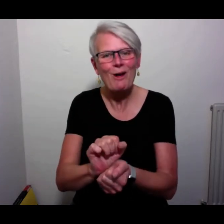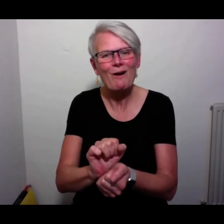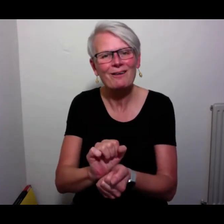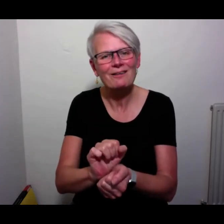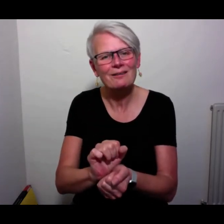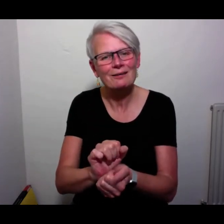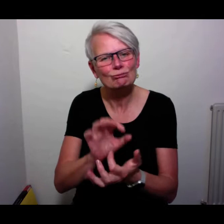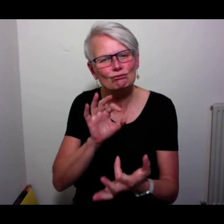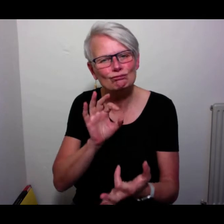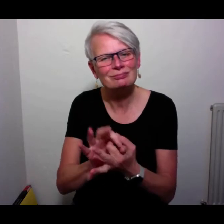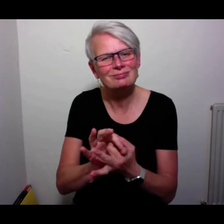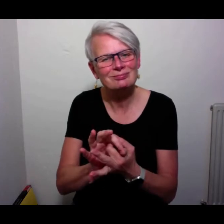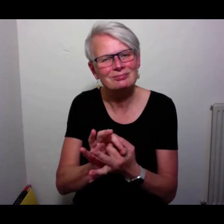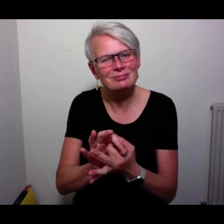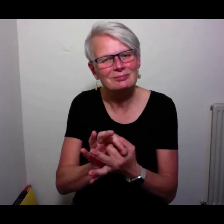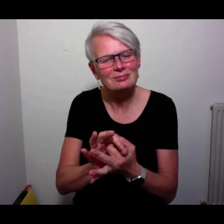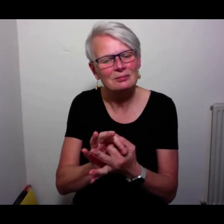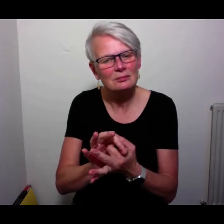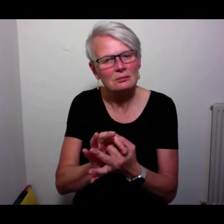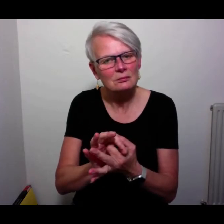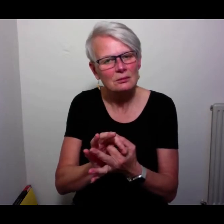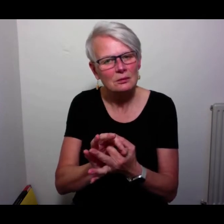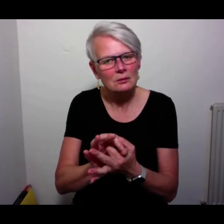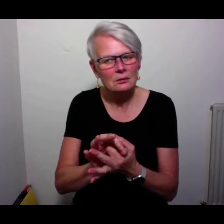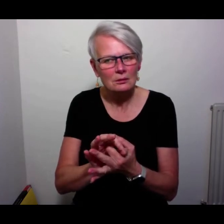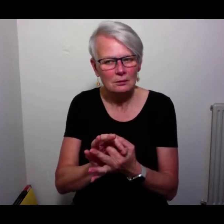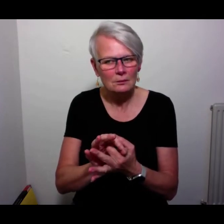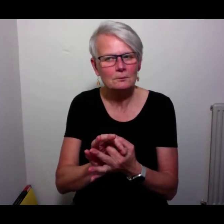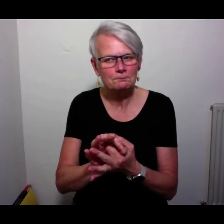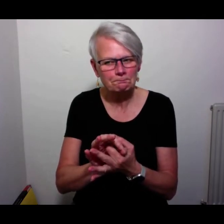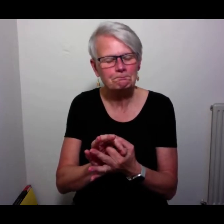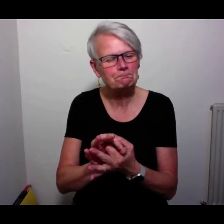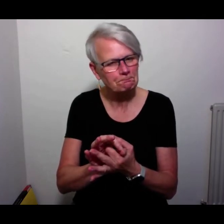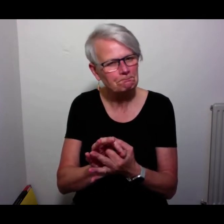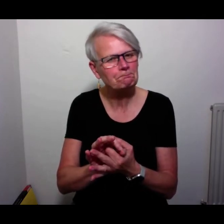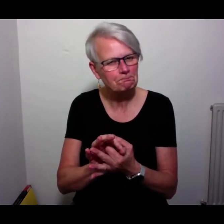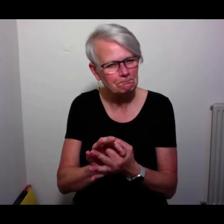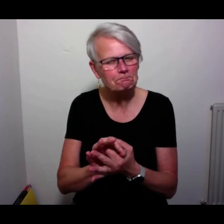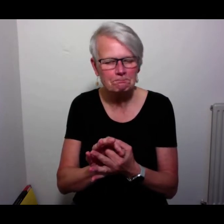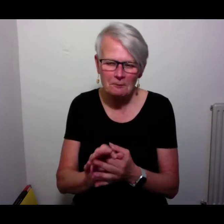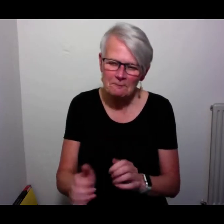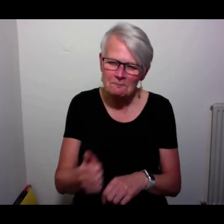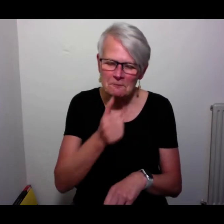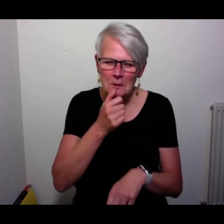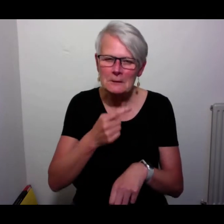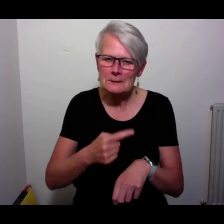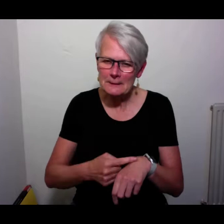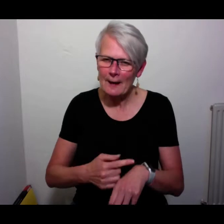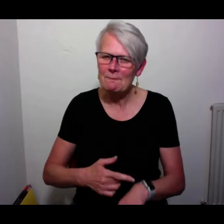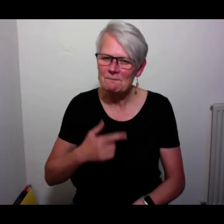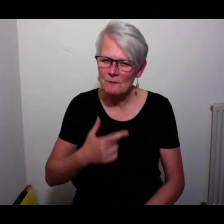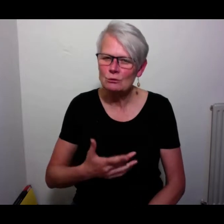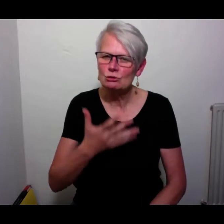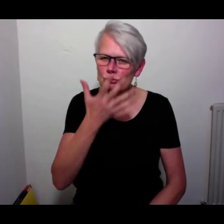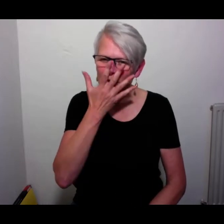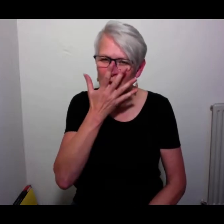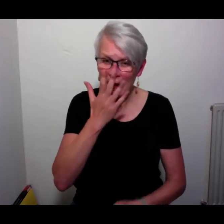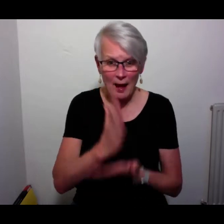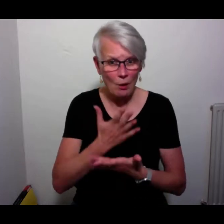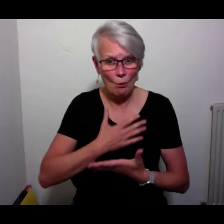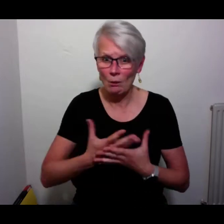I think it was the first time I felt shame, and I wanted to disappear.